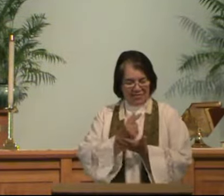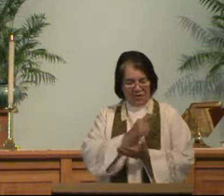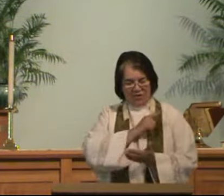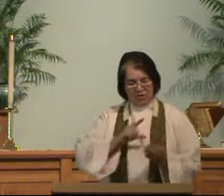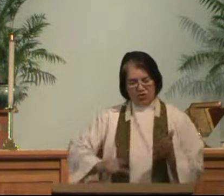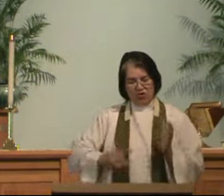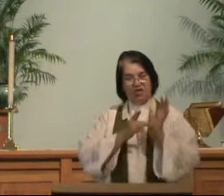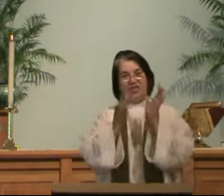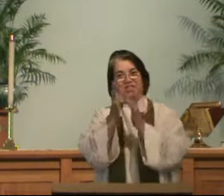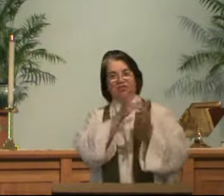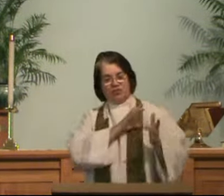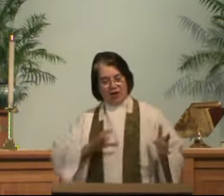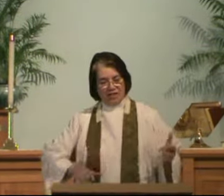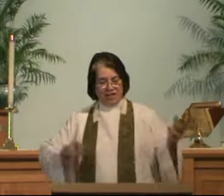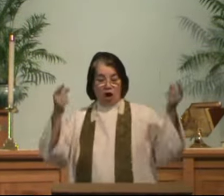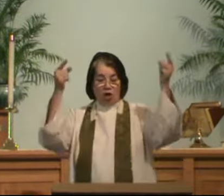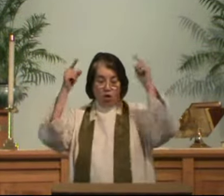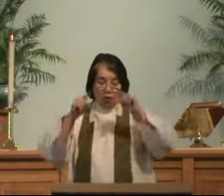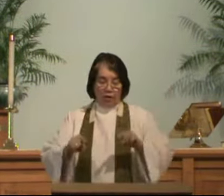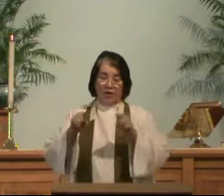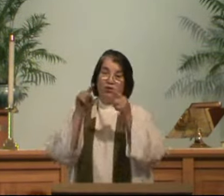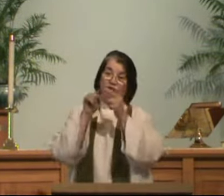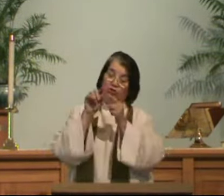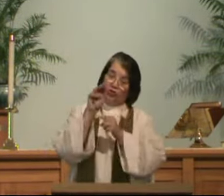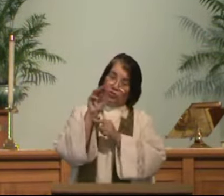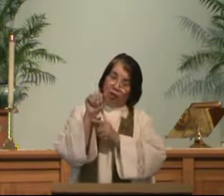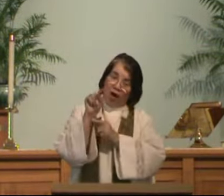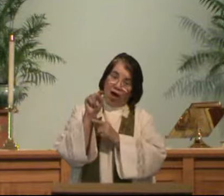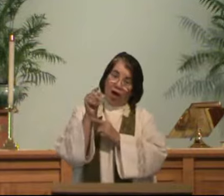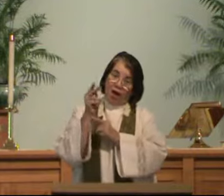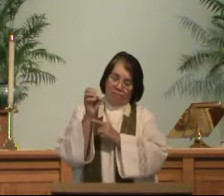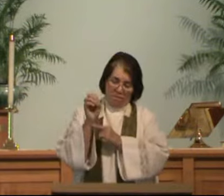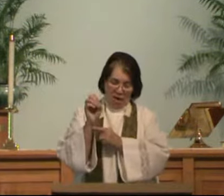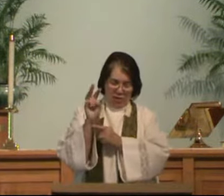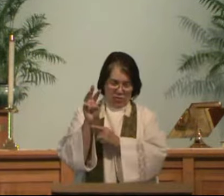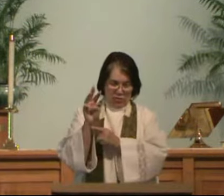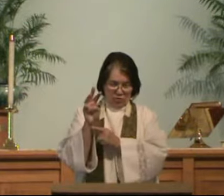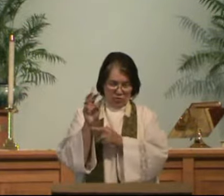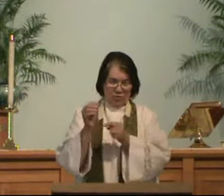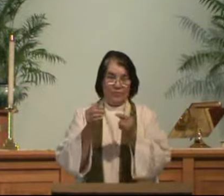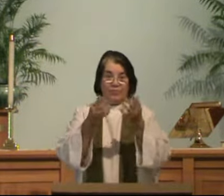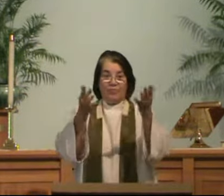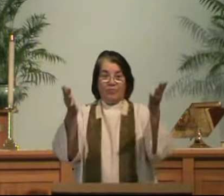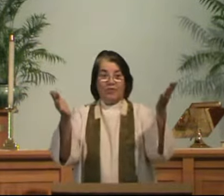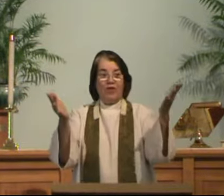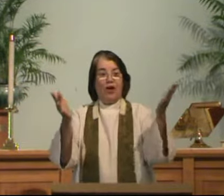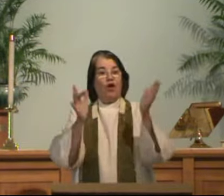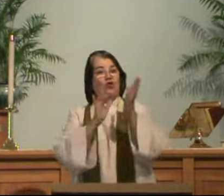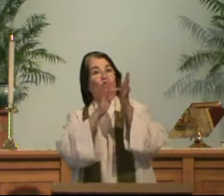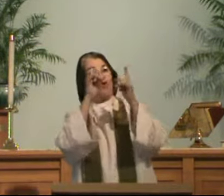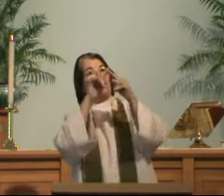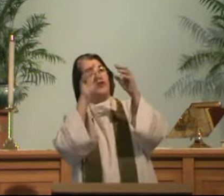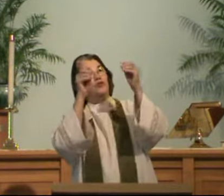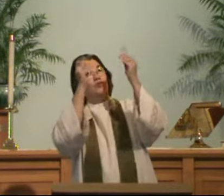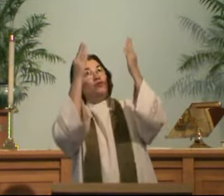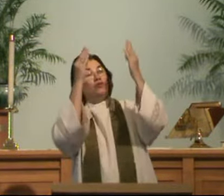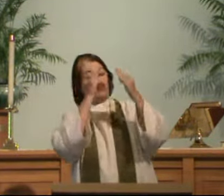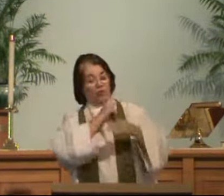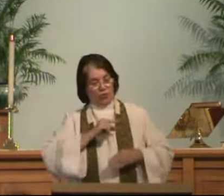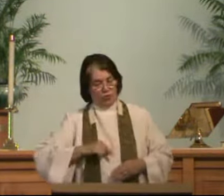Gospel of our Lord Jesus Christ according to Matthew. Glory to you,